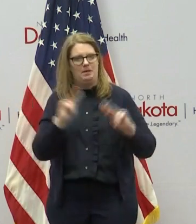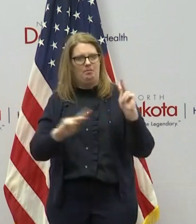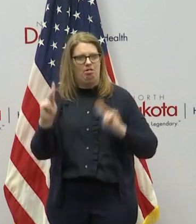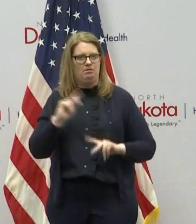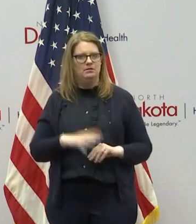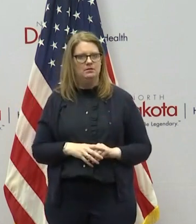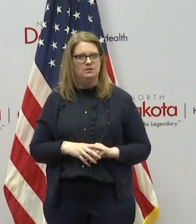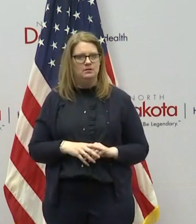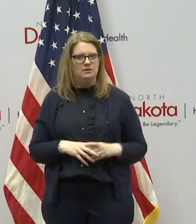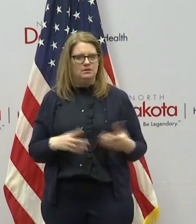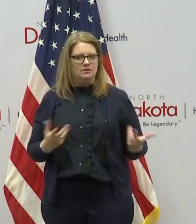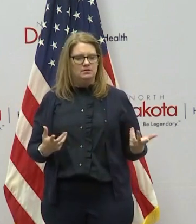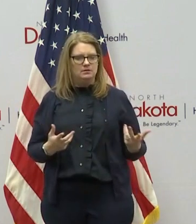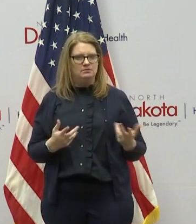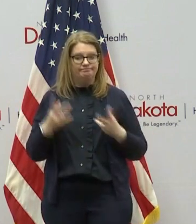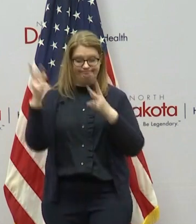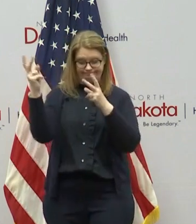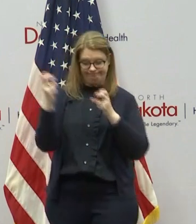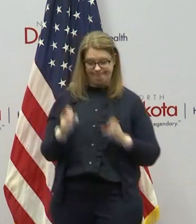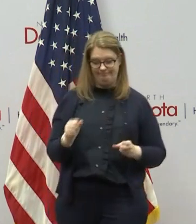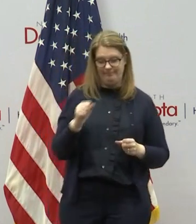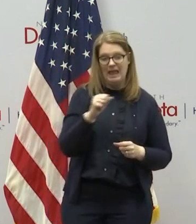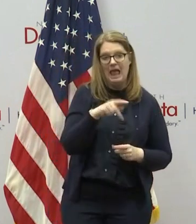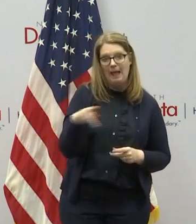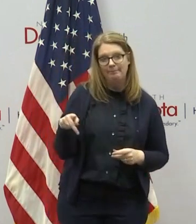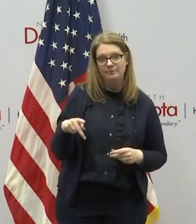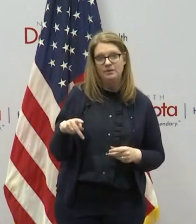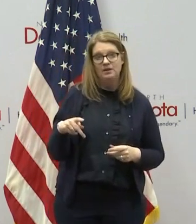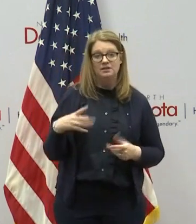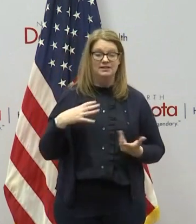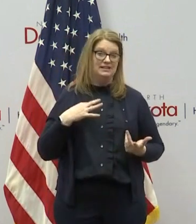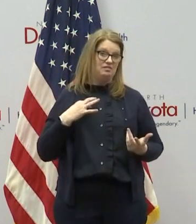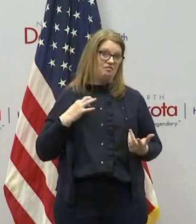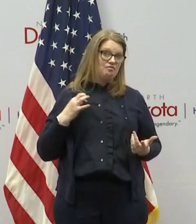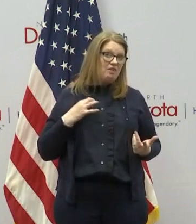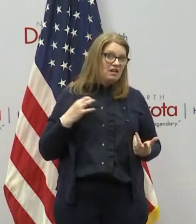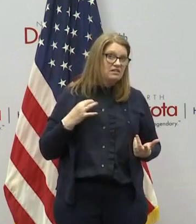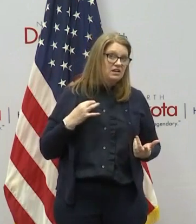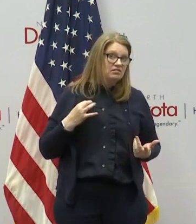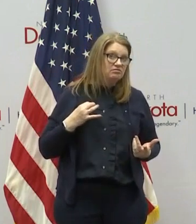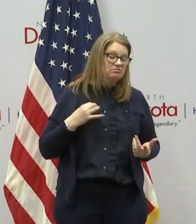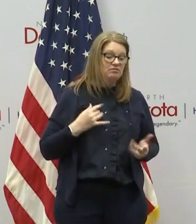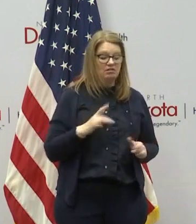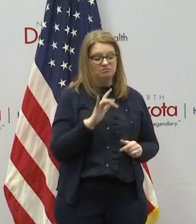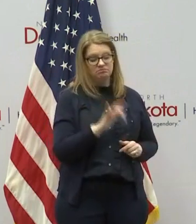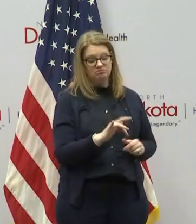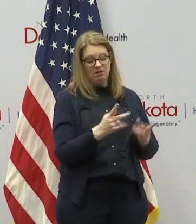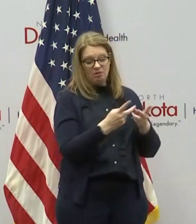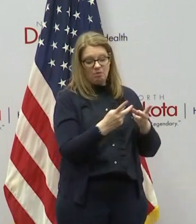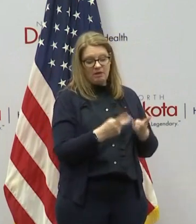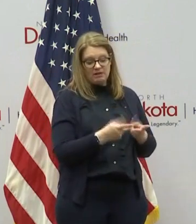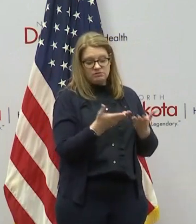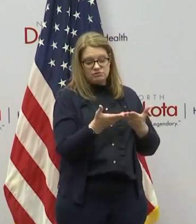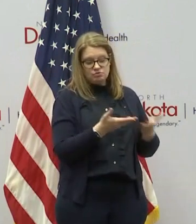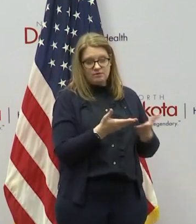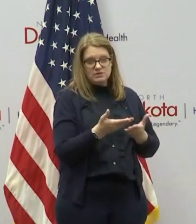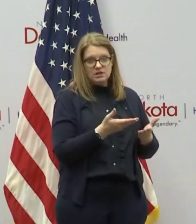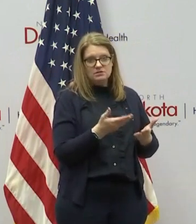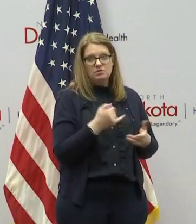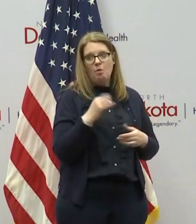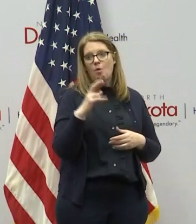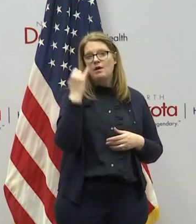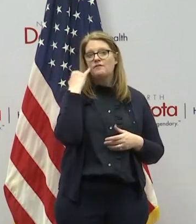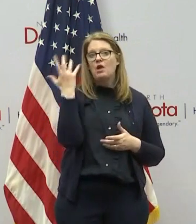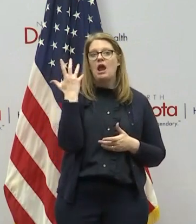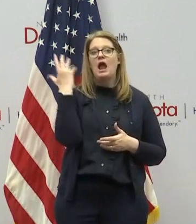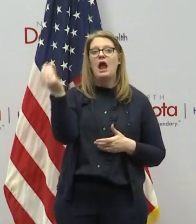You opt in for the app. You can load it or you don't have to. You can turn on location services, or if you're out and